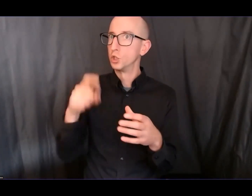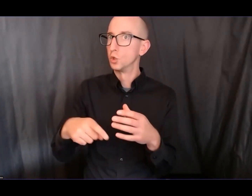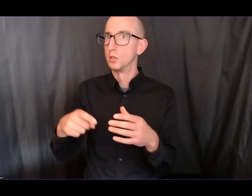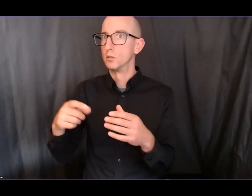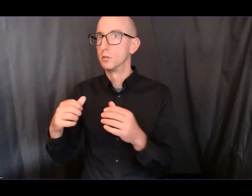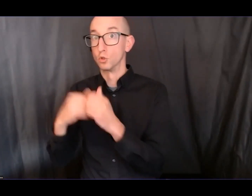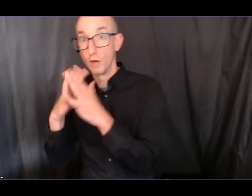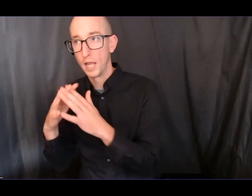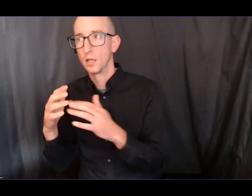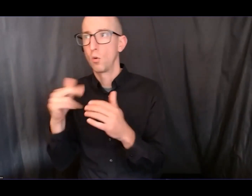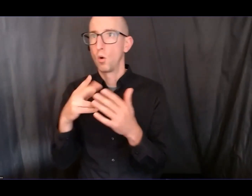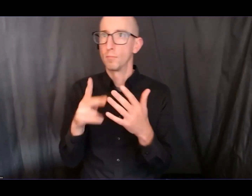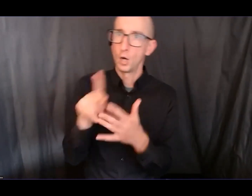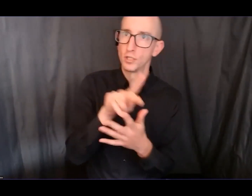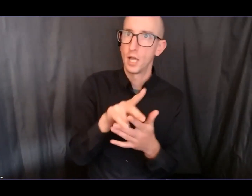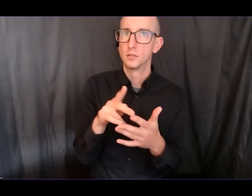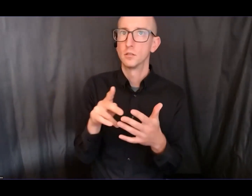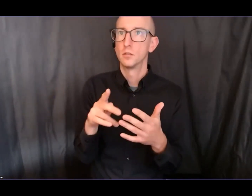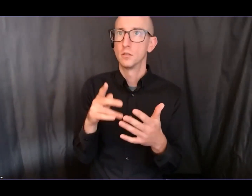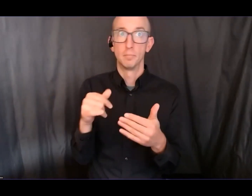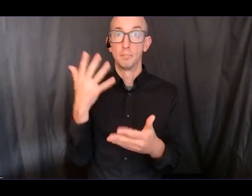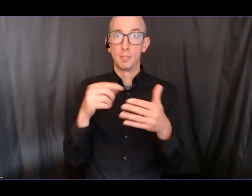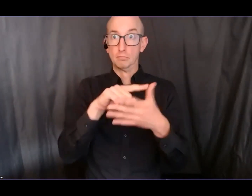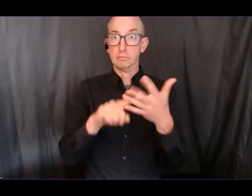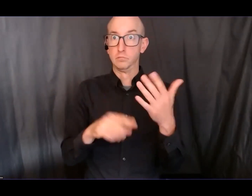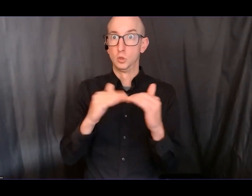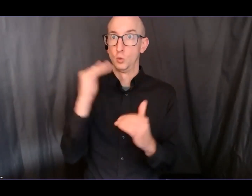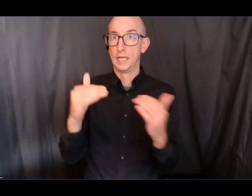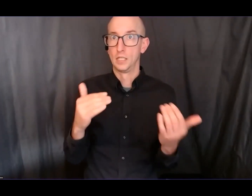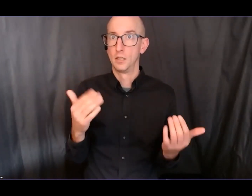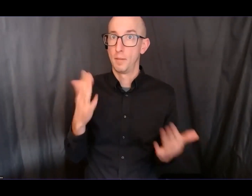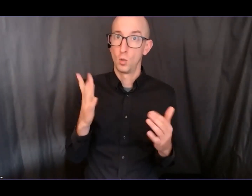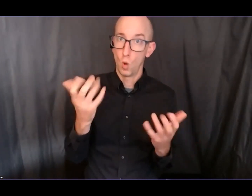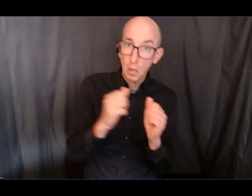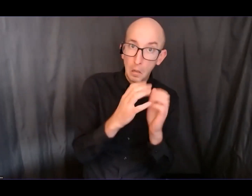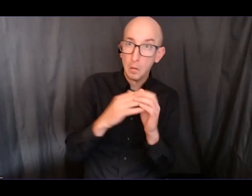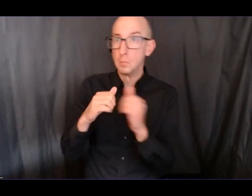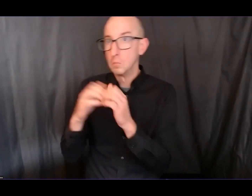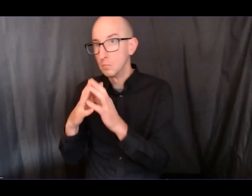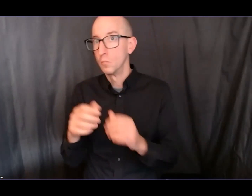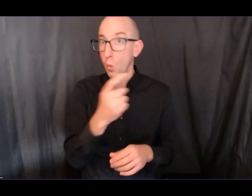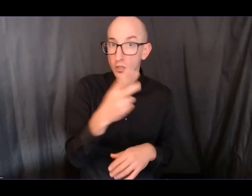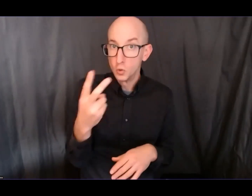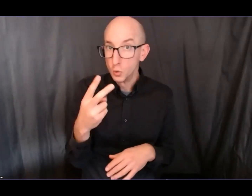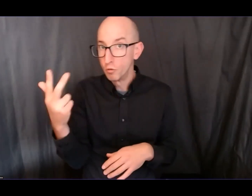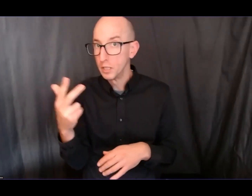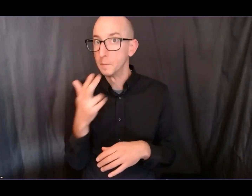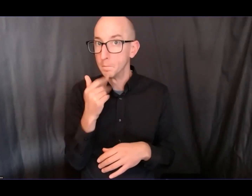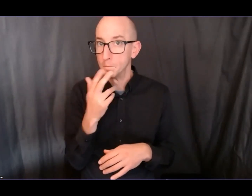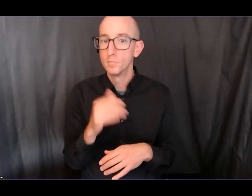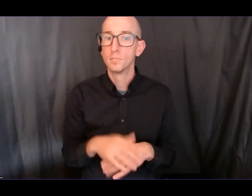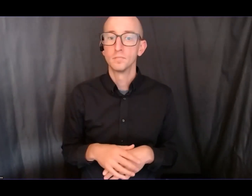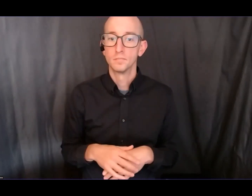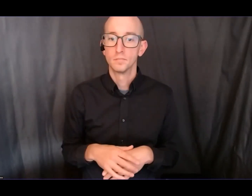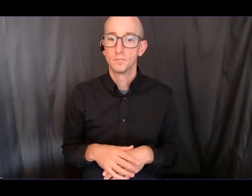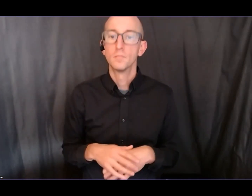And maybe that's too many. Maybe we just want to create 1 or 2 or 3, but wanted to provide sort of a